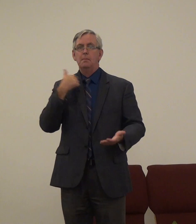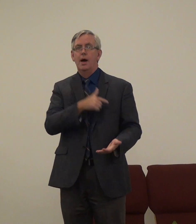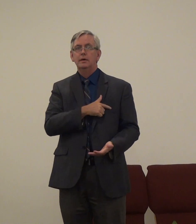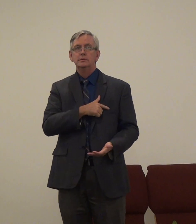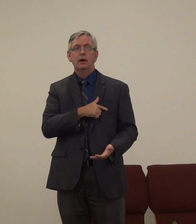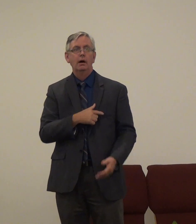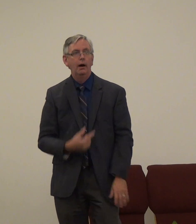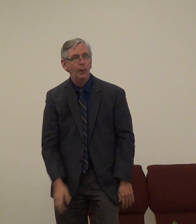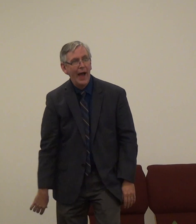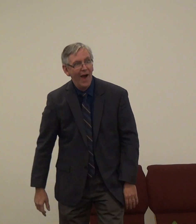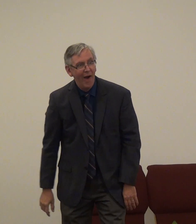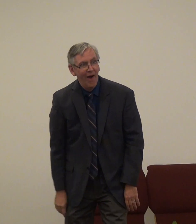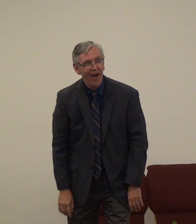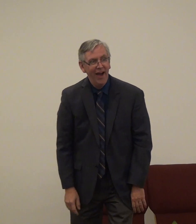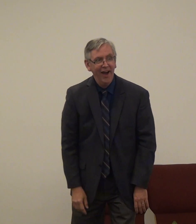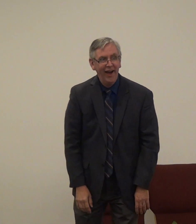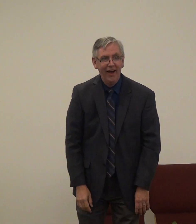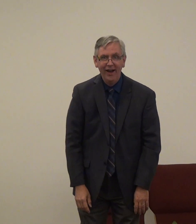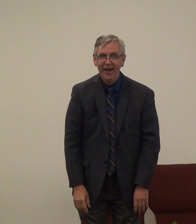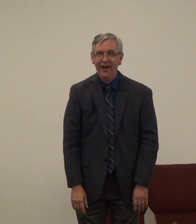missionary called and said, "Please come and help us."